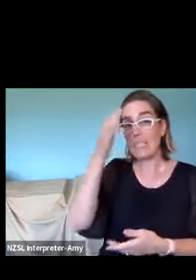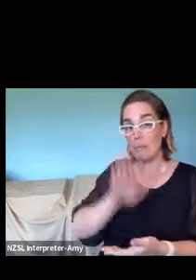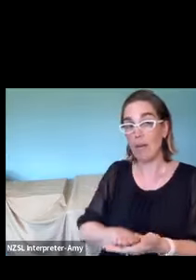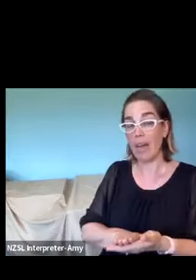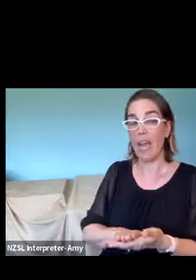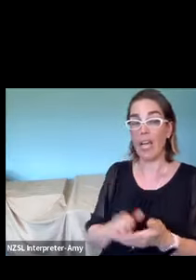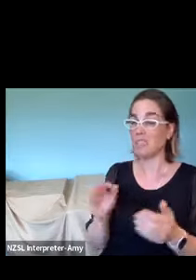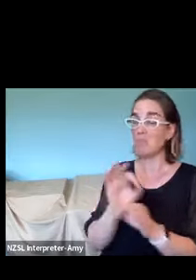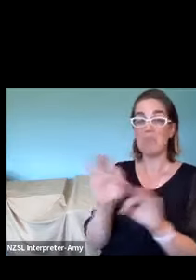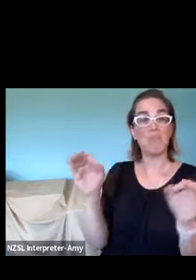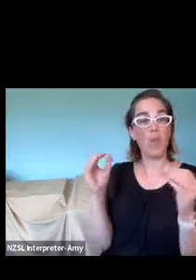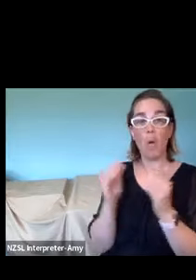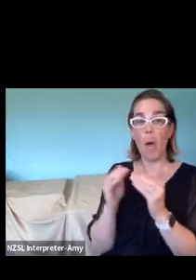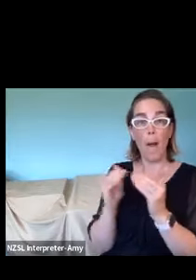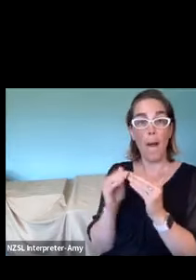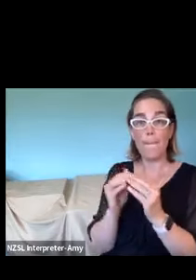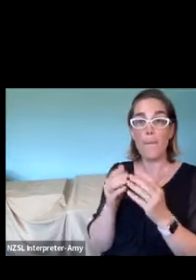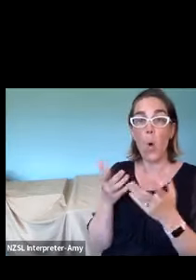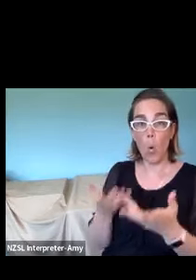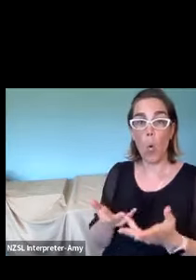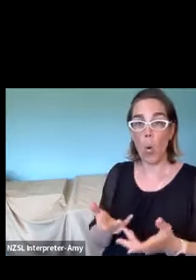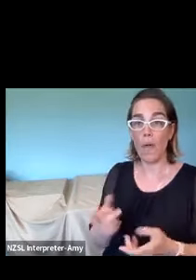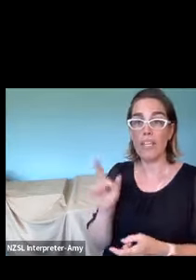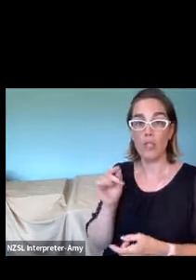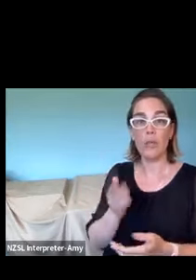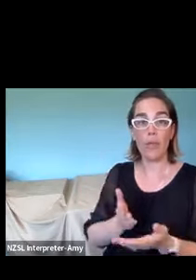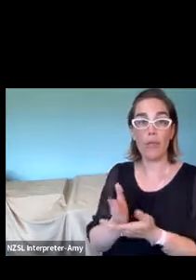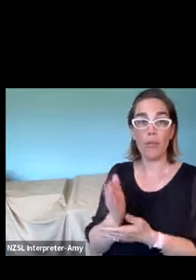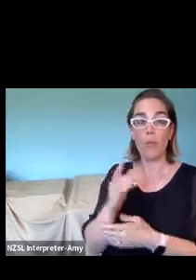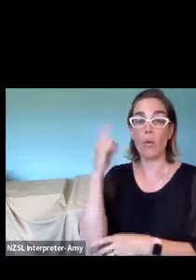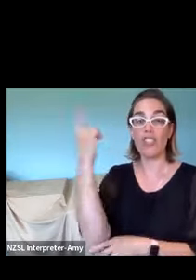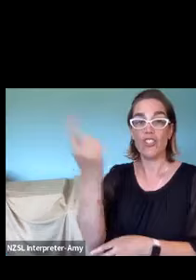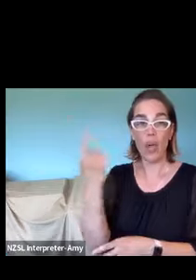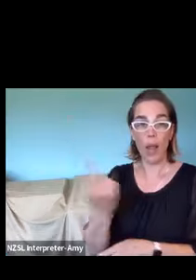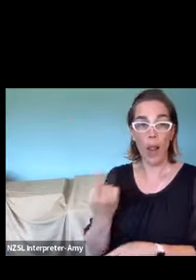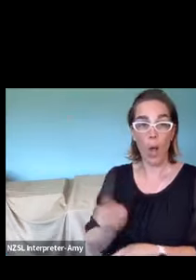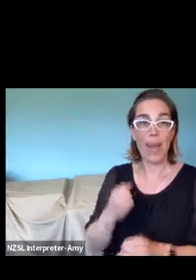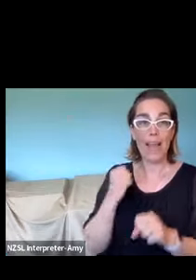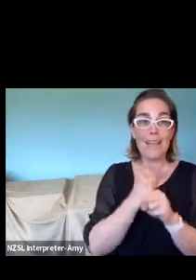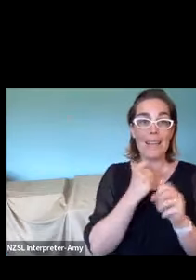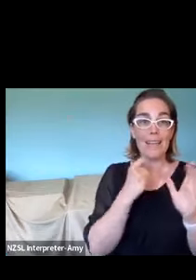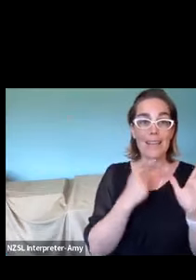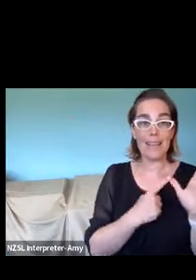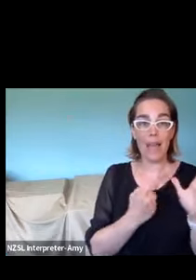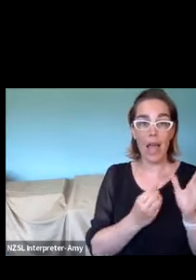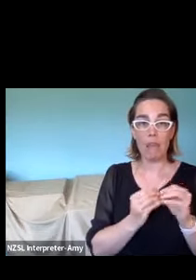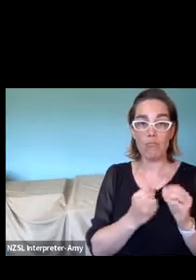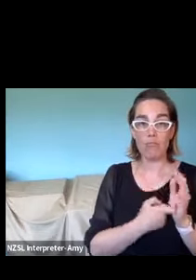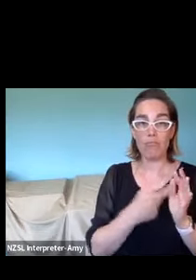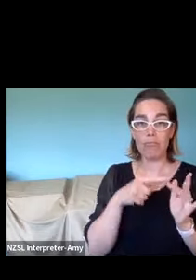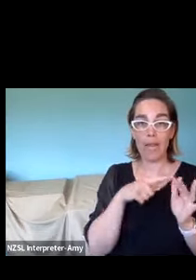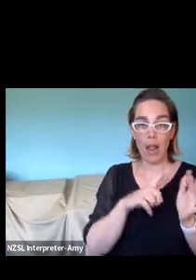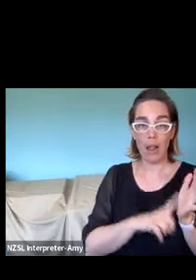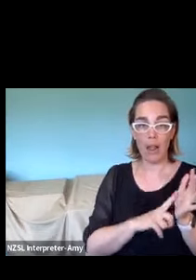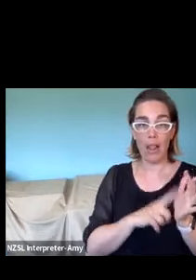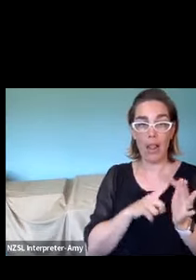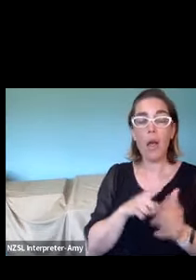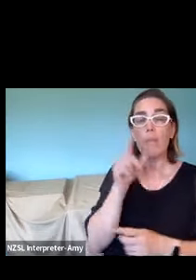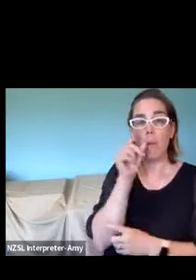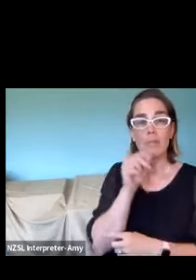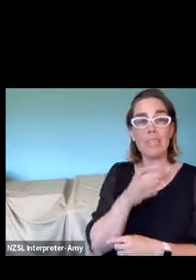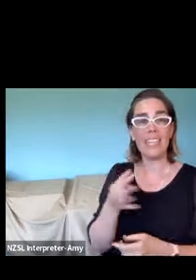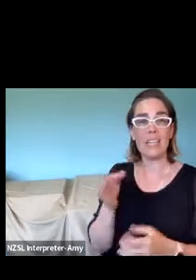currently doing so, especially in the wake of Cyclone Gabrielle, and who could be in danger of